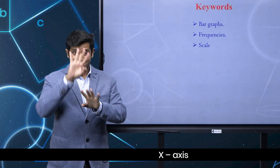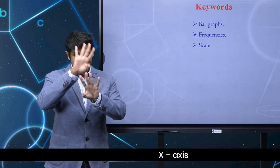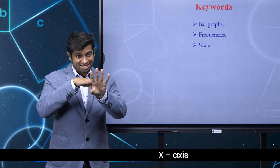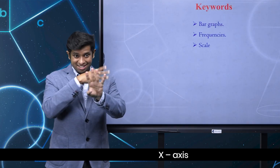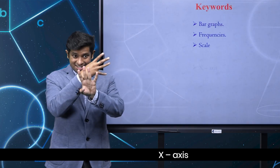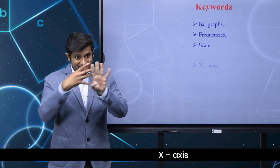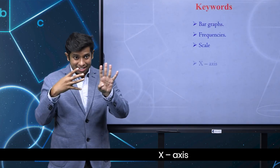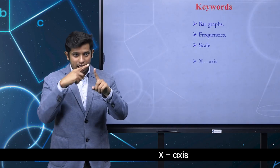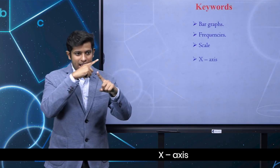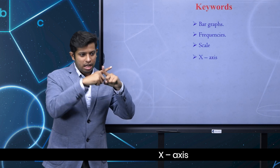x-axis,